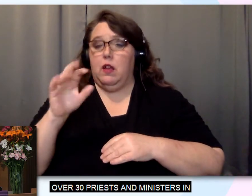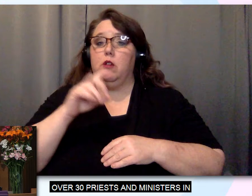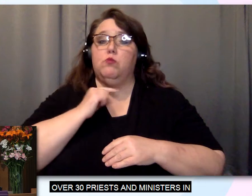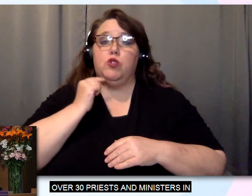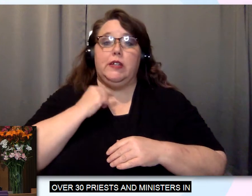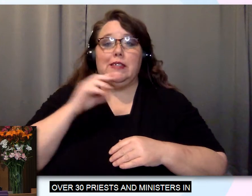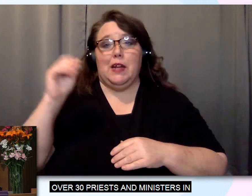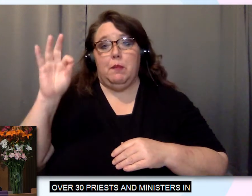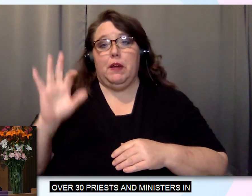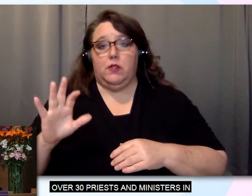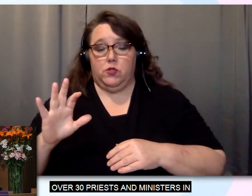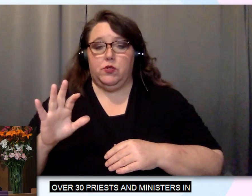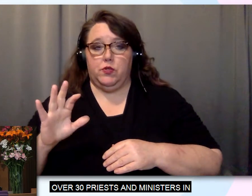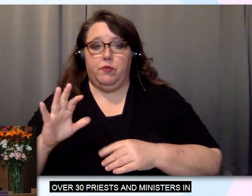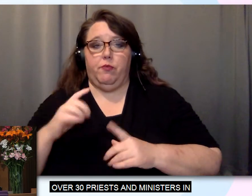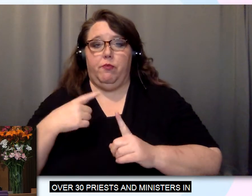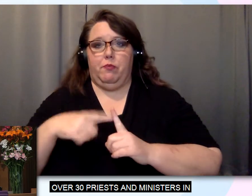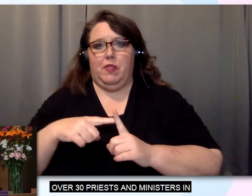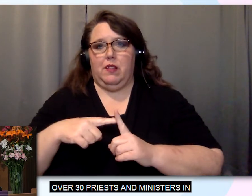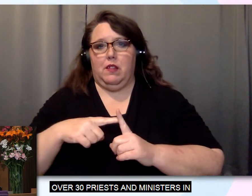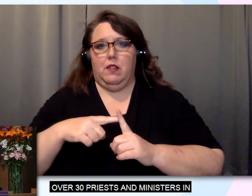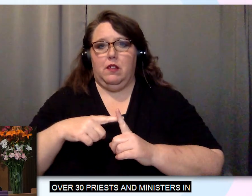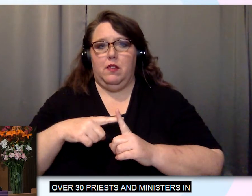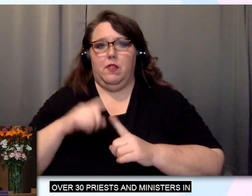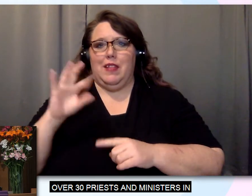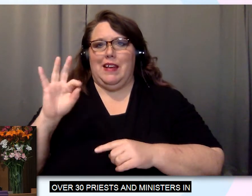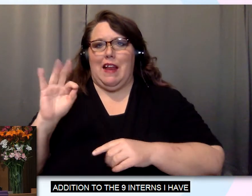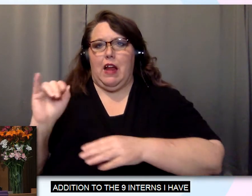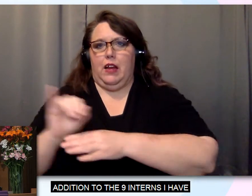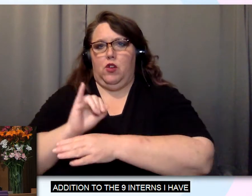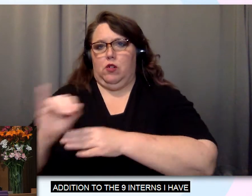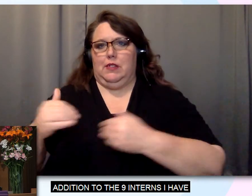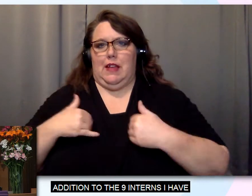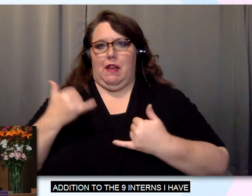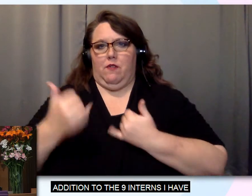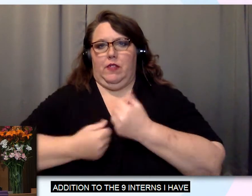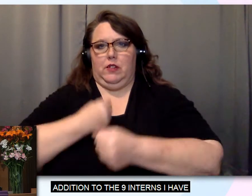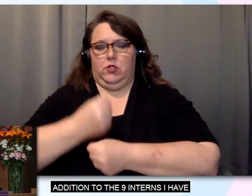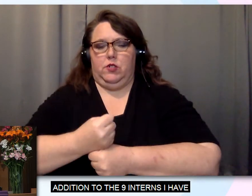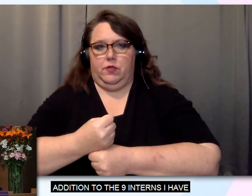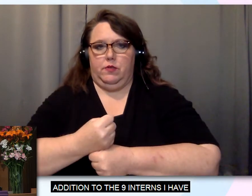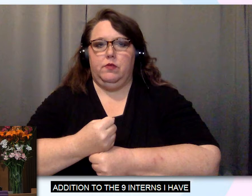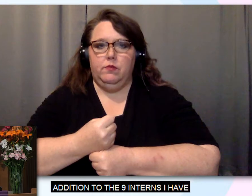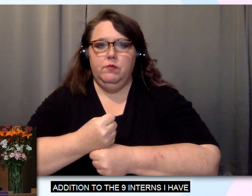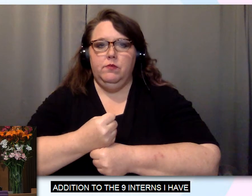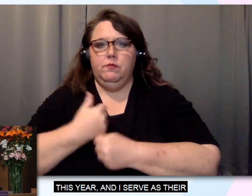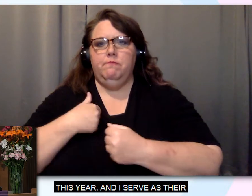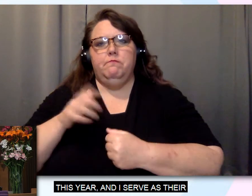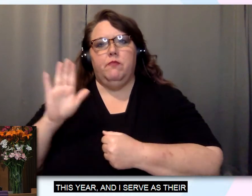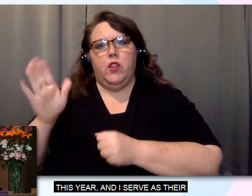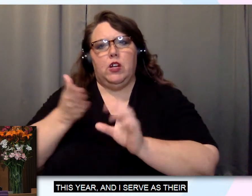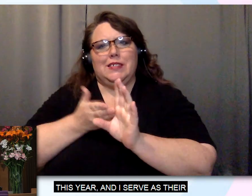priests and ministers, in addition to the 9 interns I have this year.